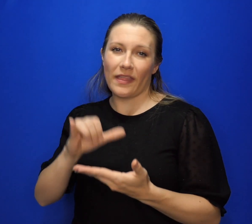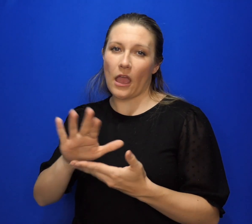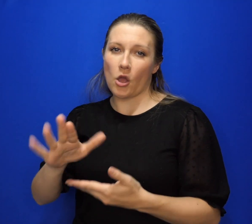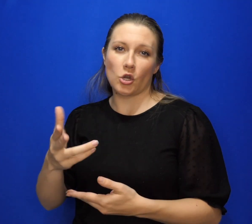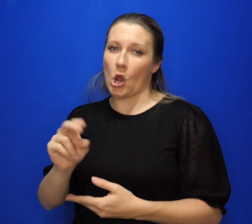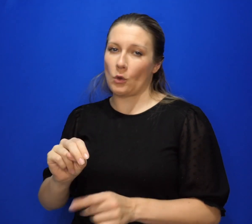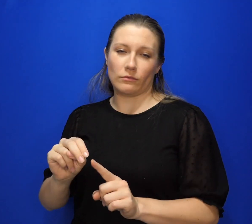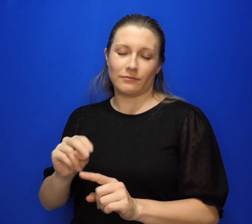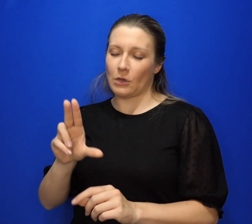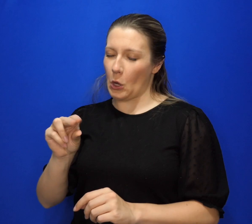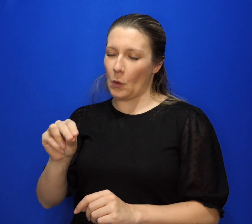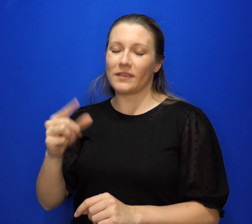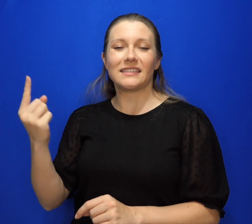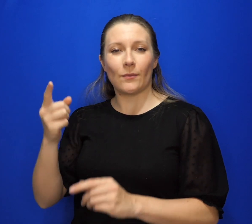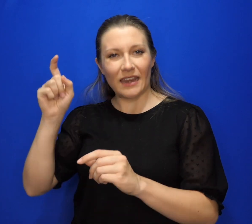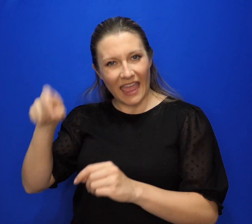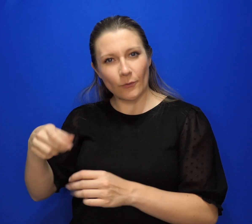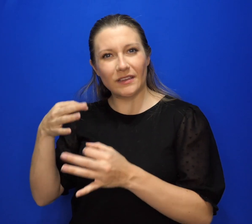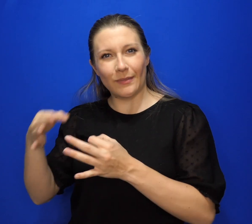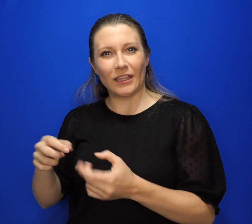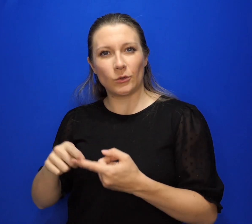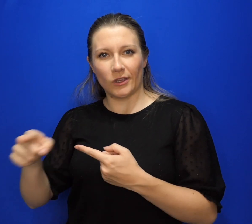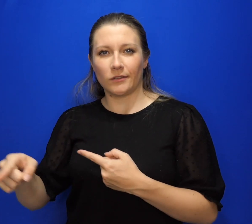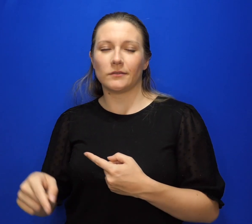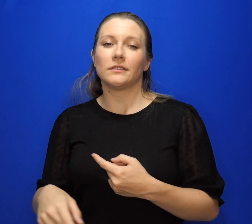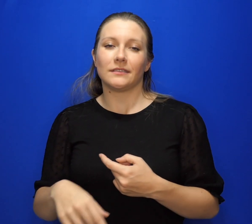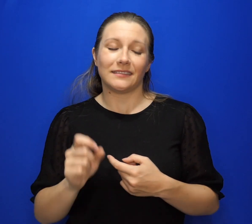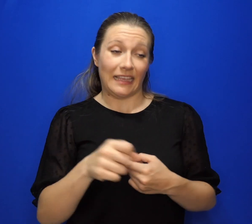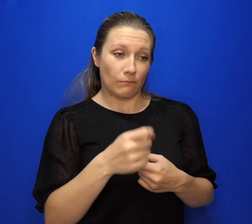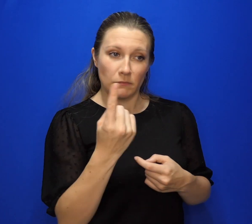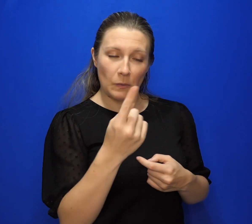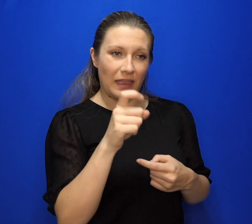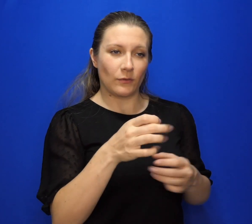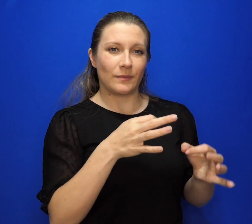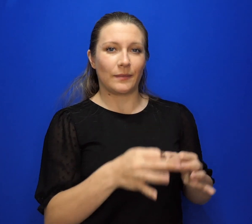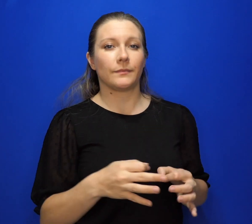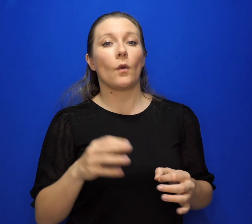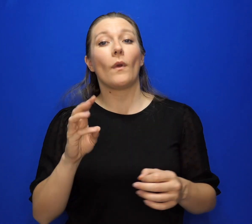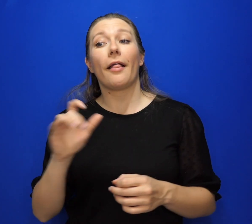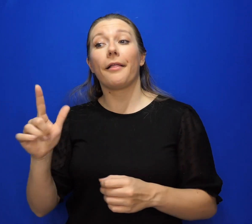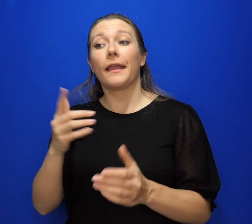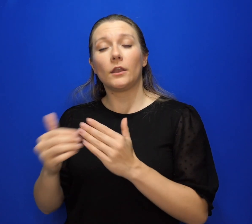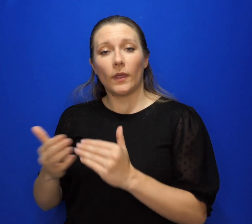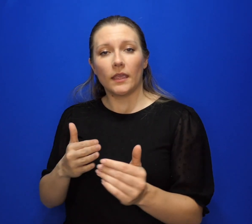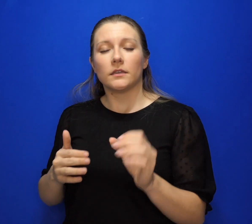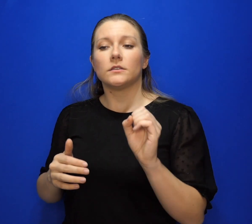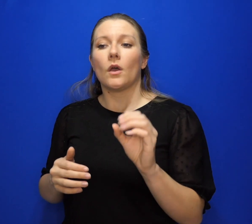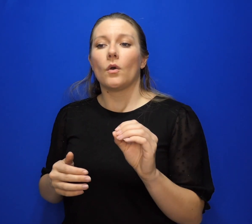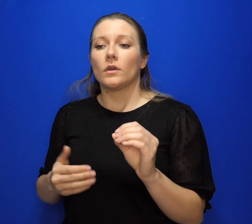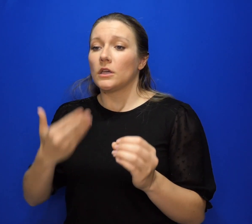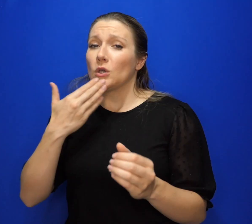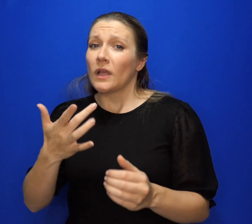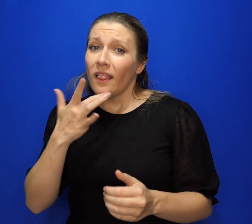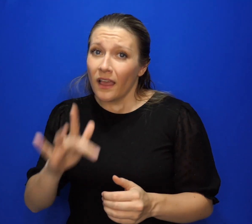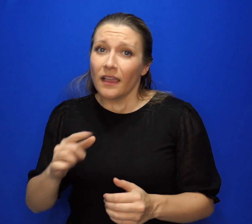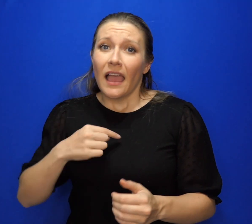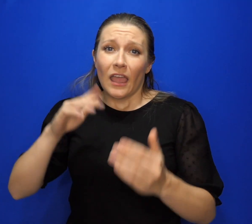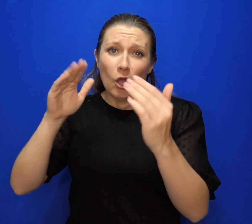so good luck. I hope you get a great doctor. If you don't, stick up for yourself. If you stick up for yourself, do it nicely, because you're